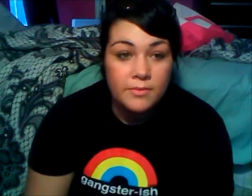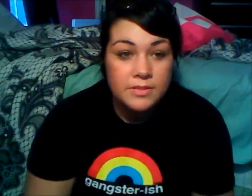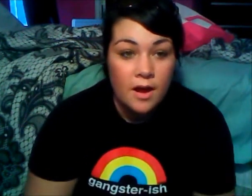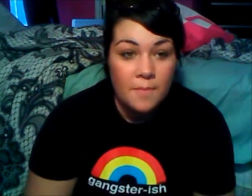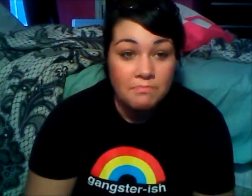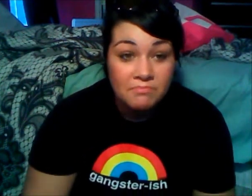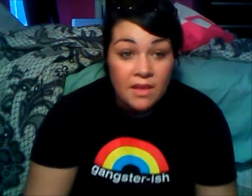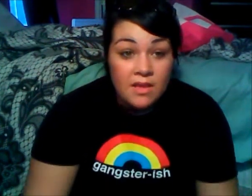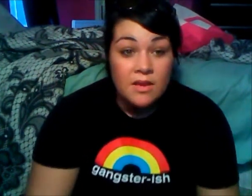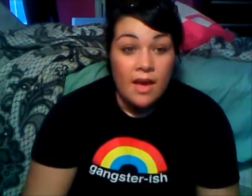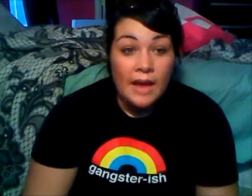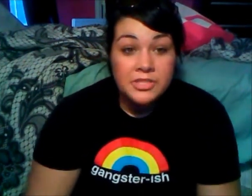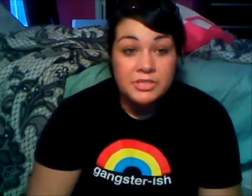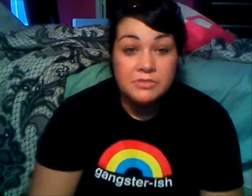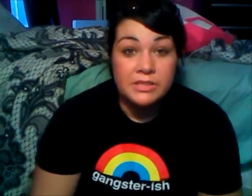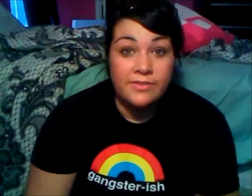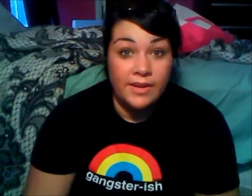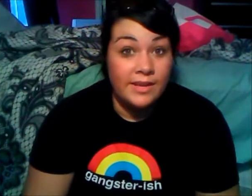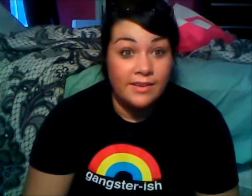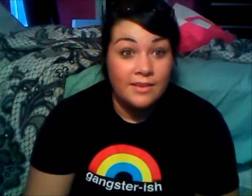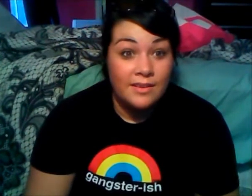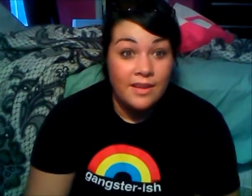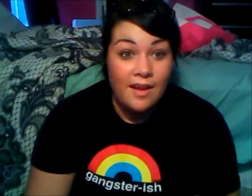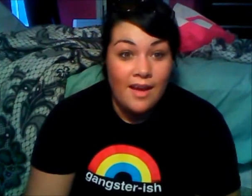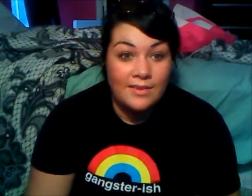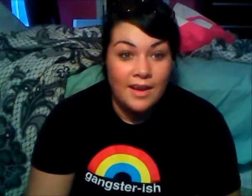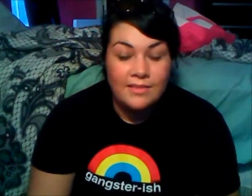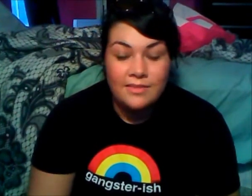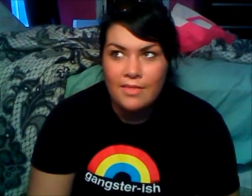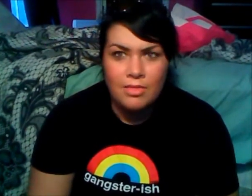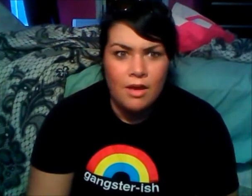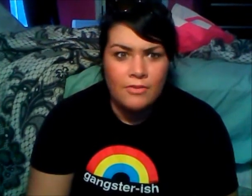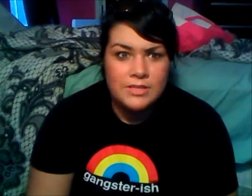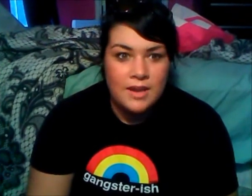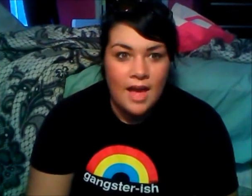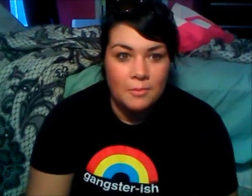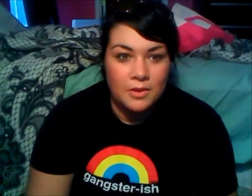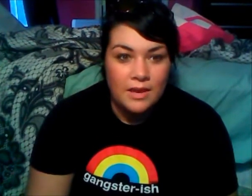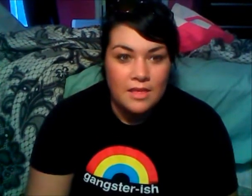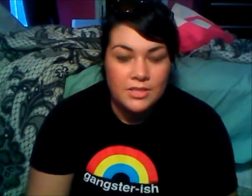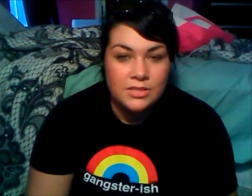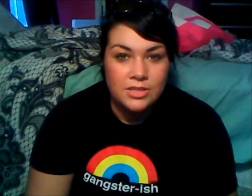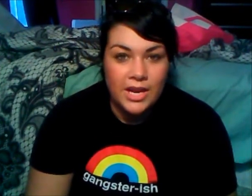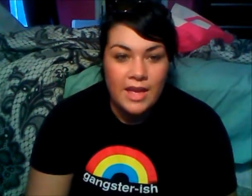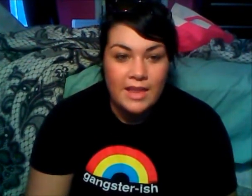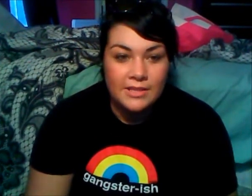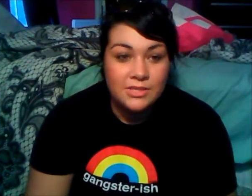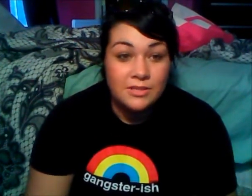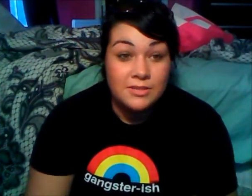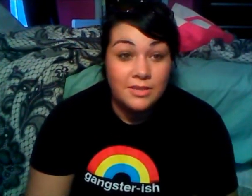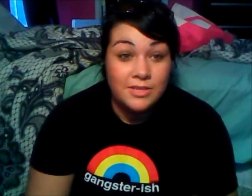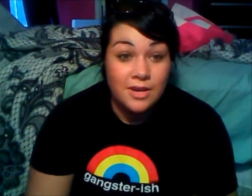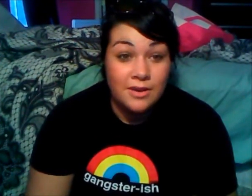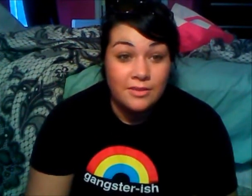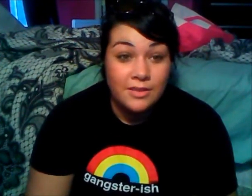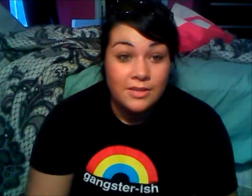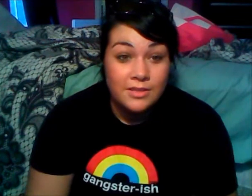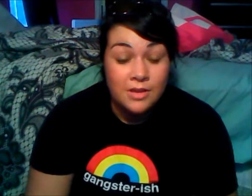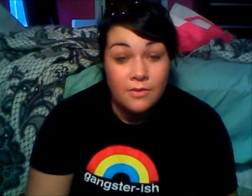was actually really funny. And I love Christina Applegate. I think she's great, and it's a good show so far,